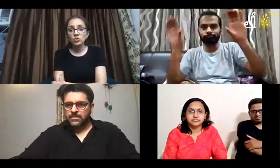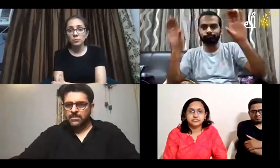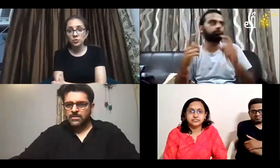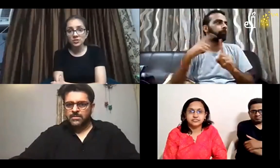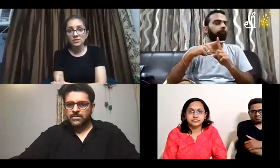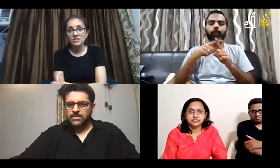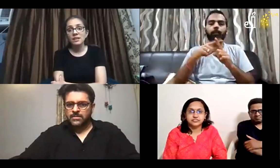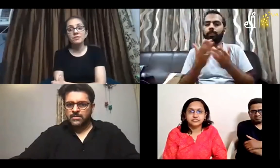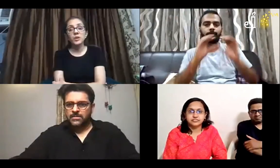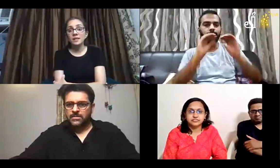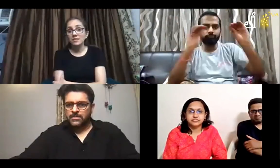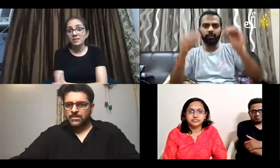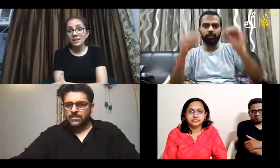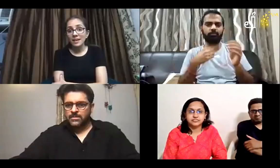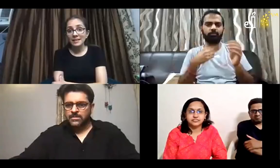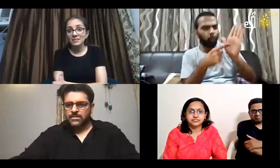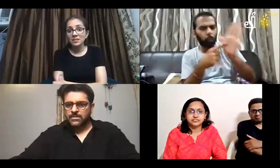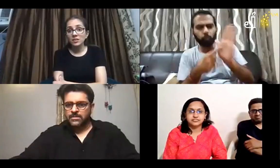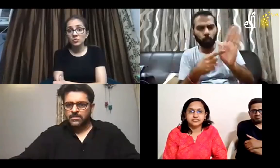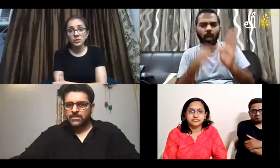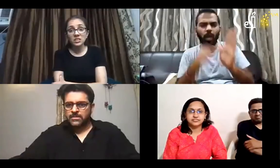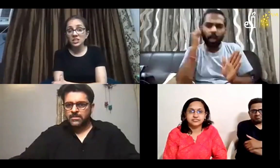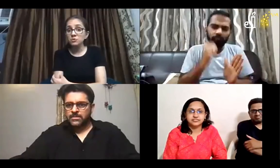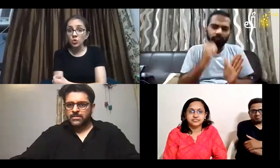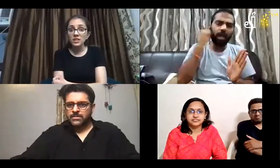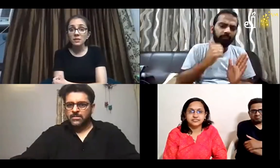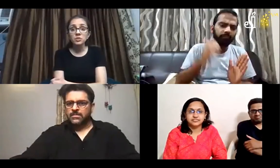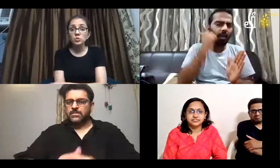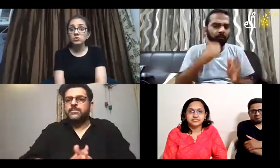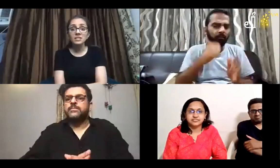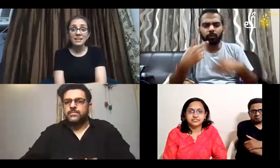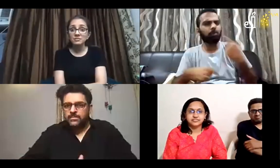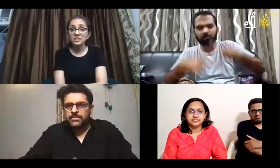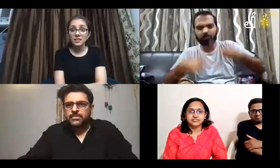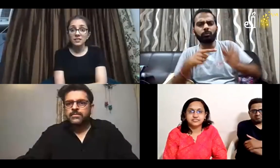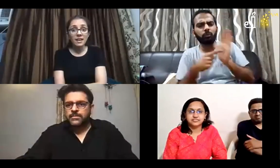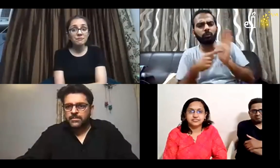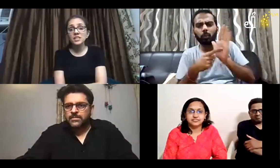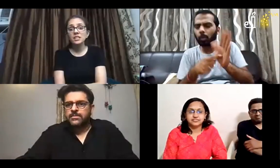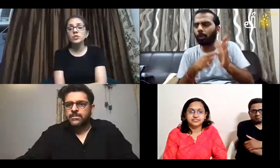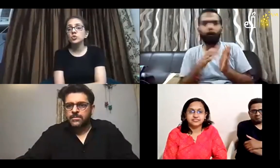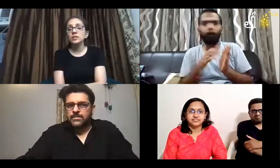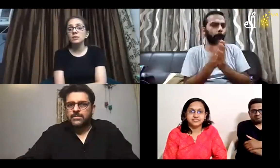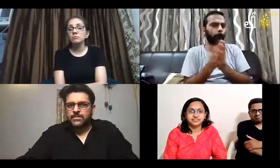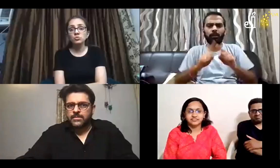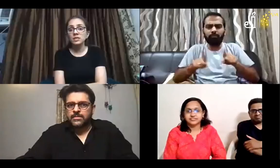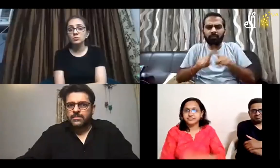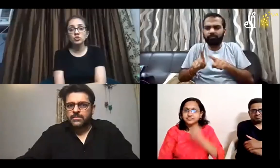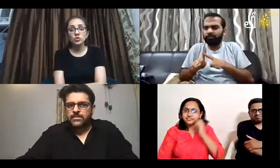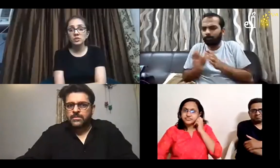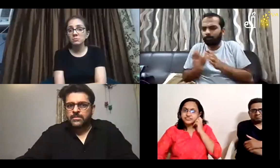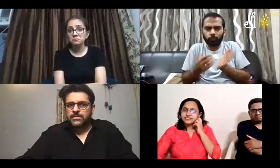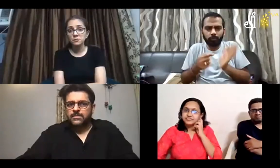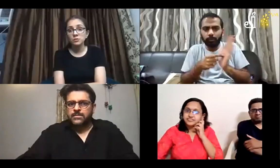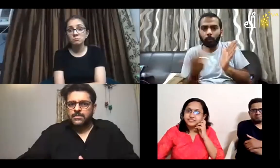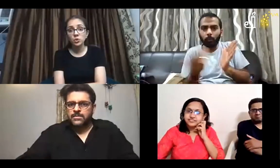these, posters everywhere. And we keep showing him new things every day. Every day we're showing him new things. We're just